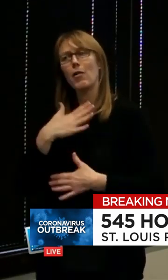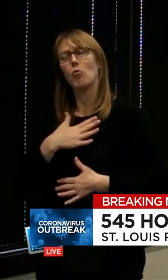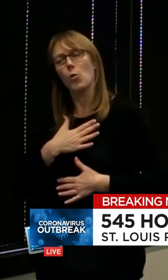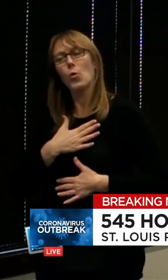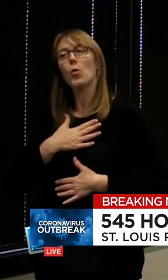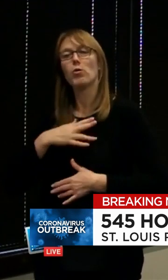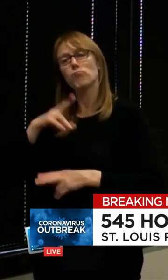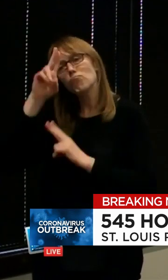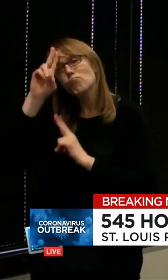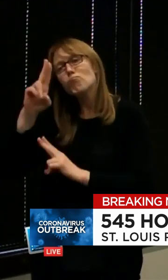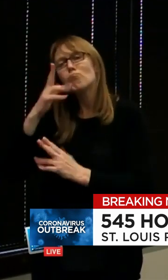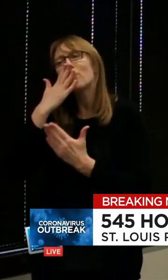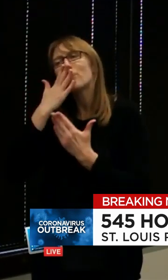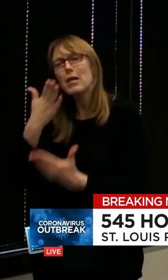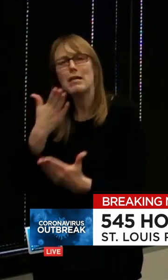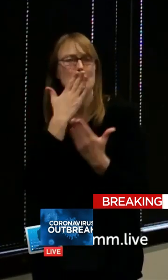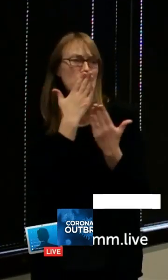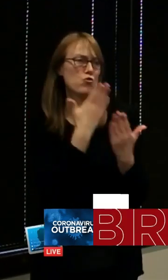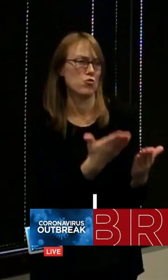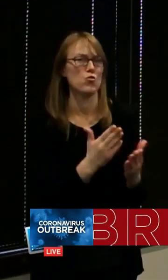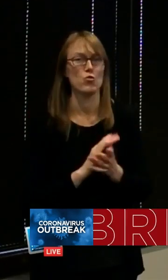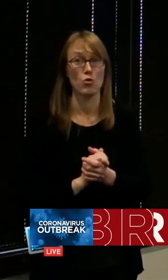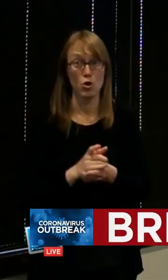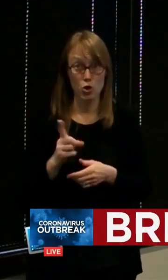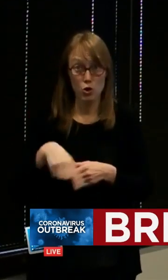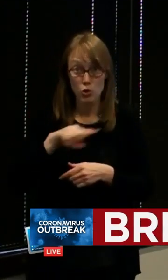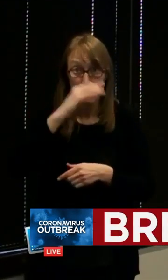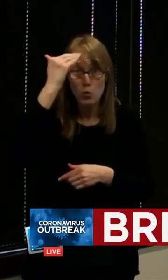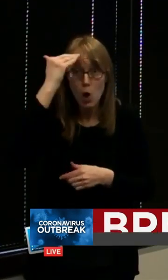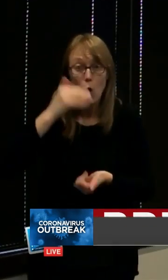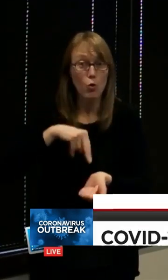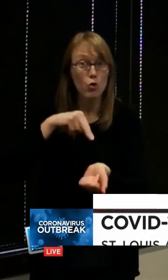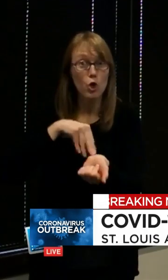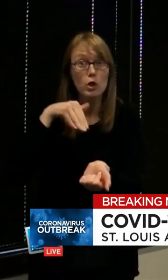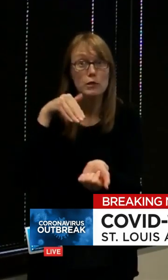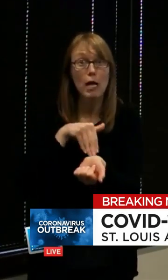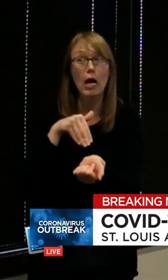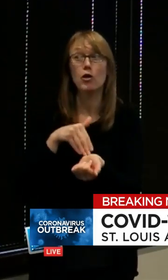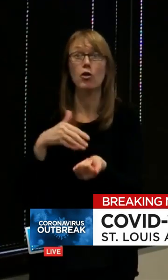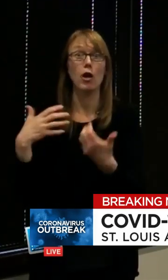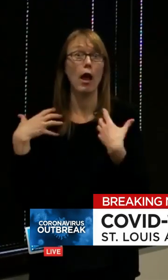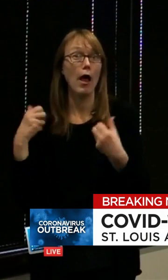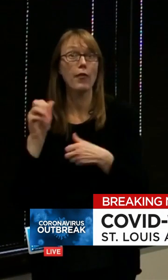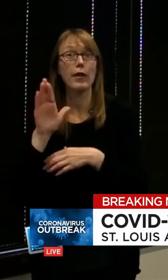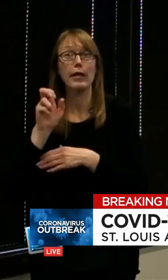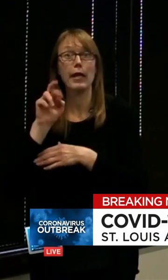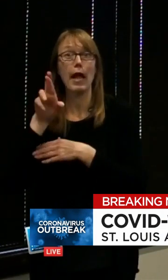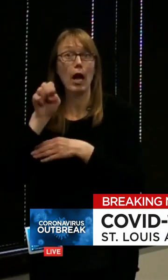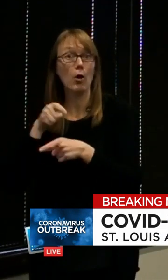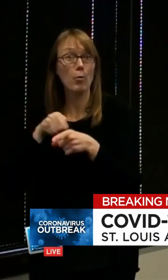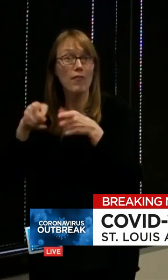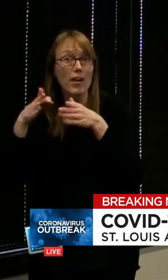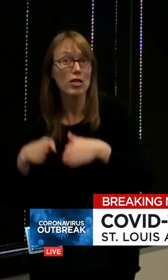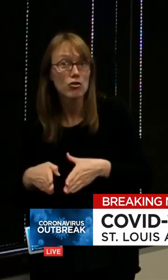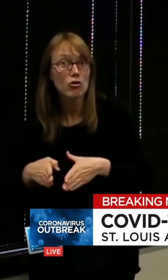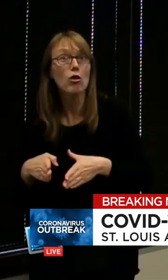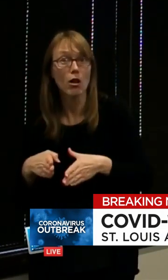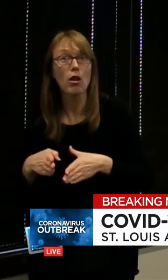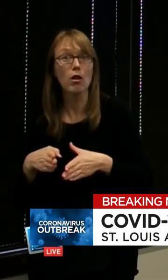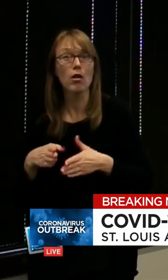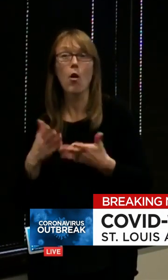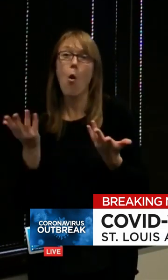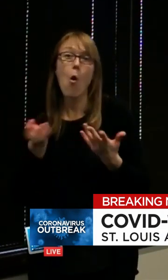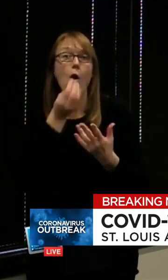And so if you know somebody that works in the healthcare industry, it doesn't matter if it's a nurse or a doctor or somebody who works in